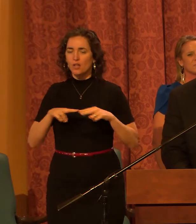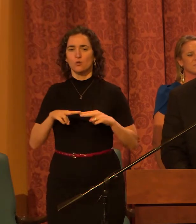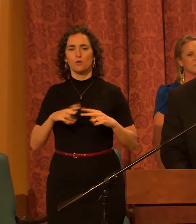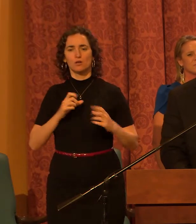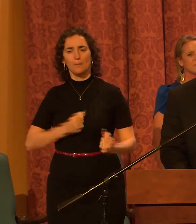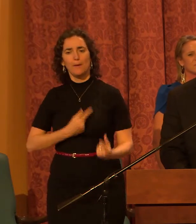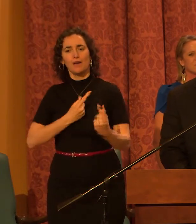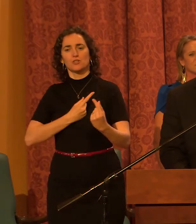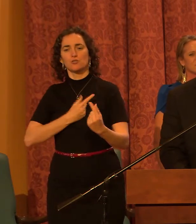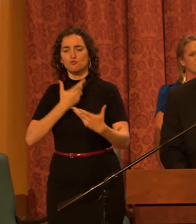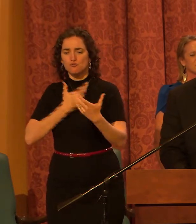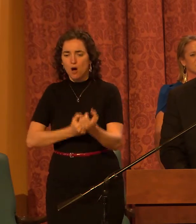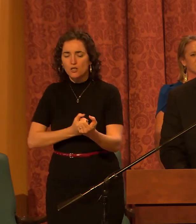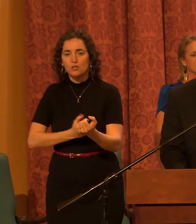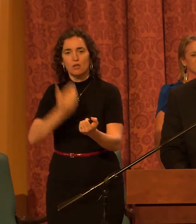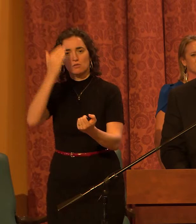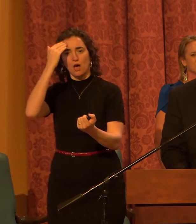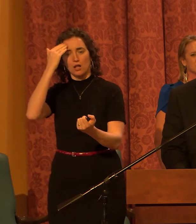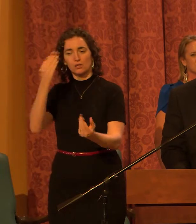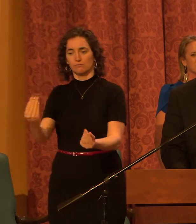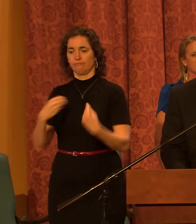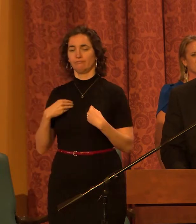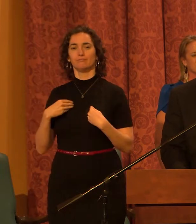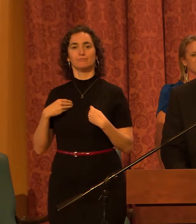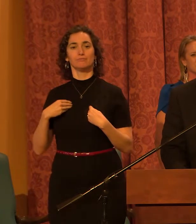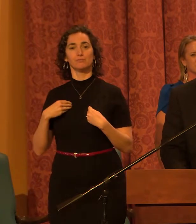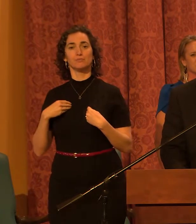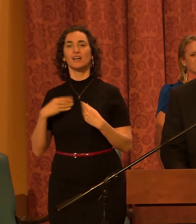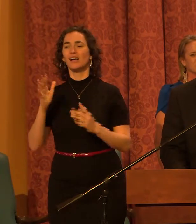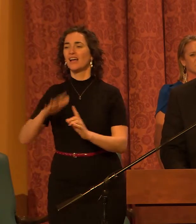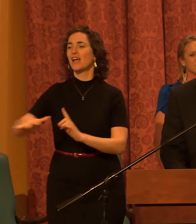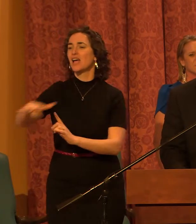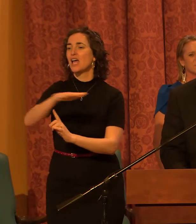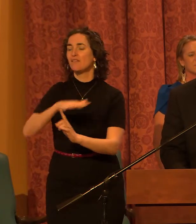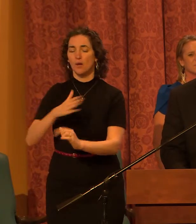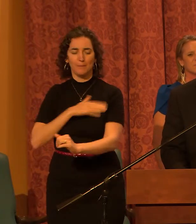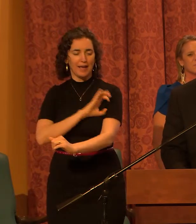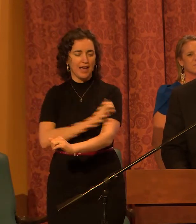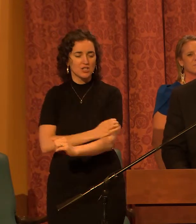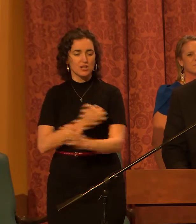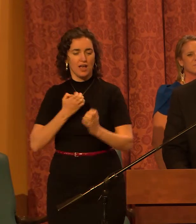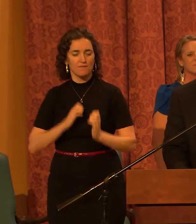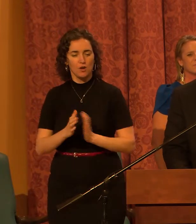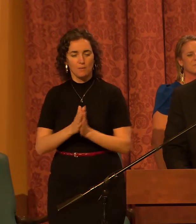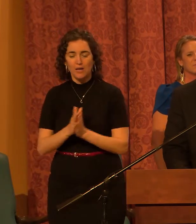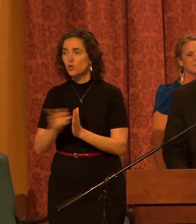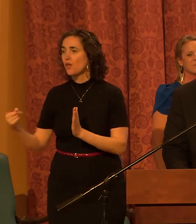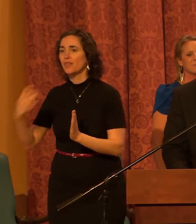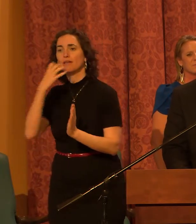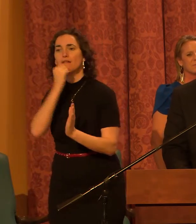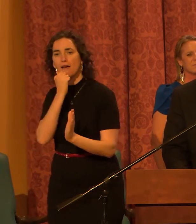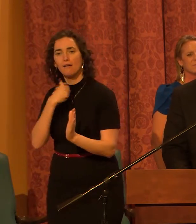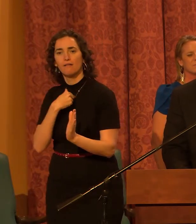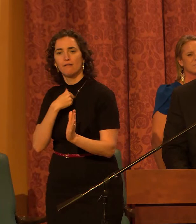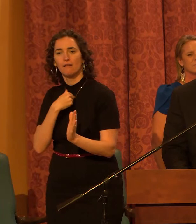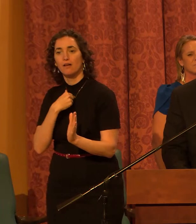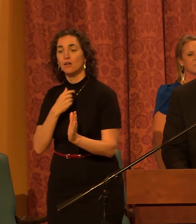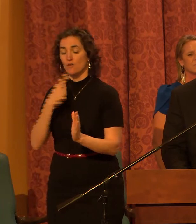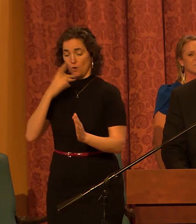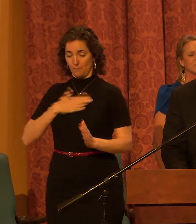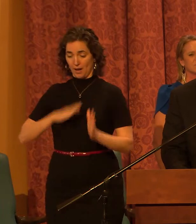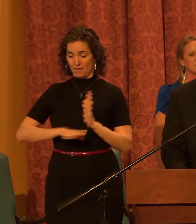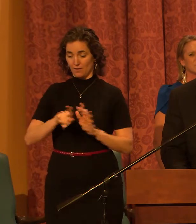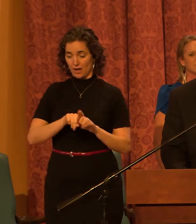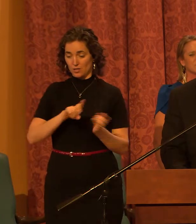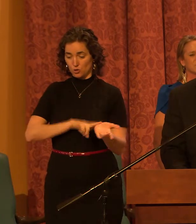and knowledge into my life and position. It was an environment where my energy, effort, and passion were invaluable, not only for my development